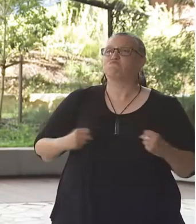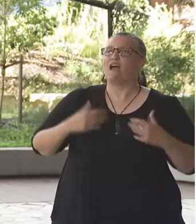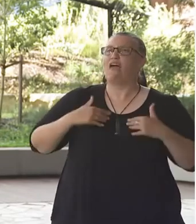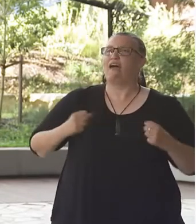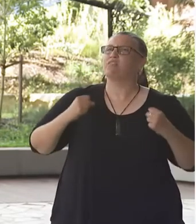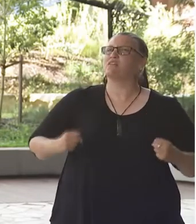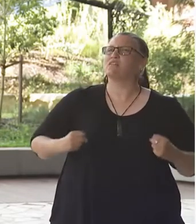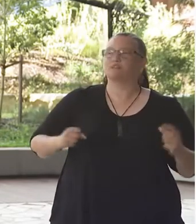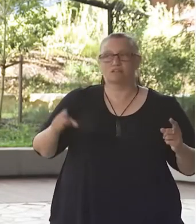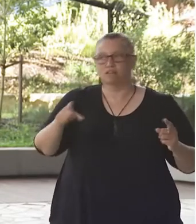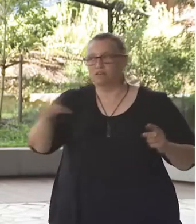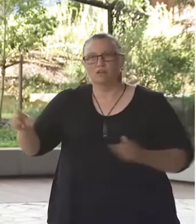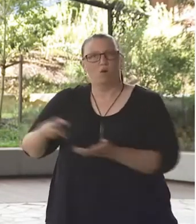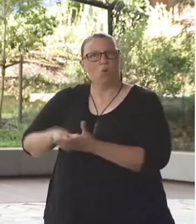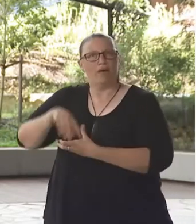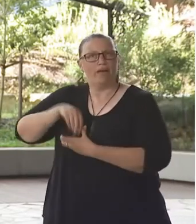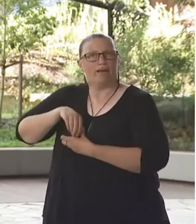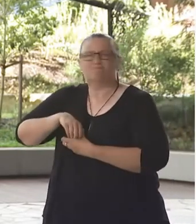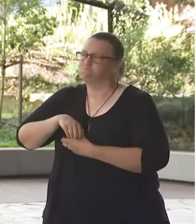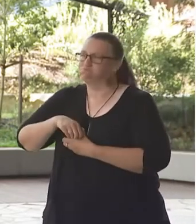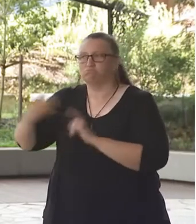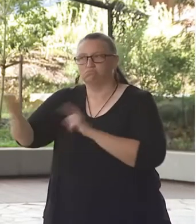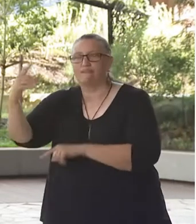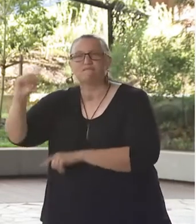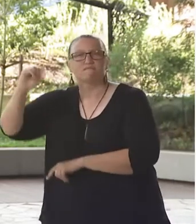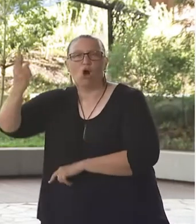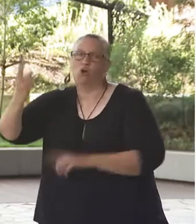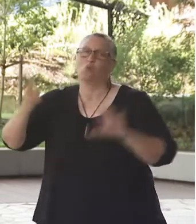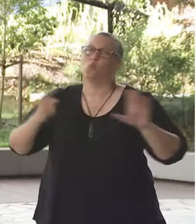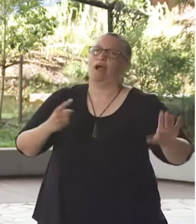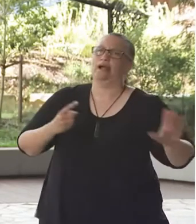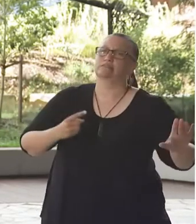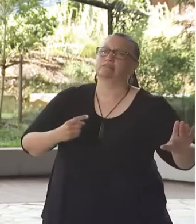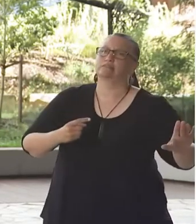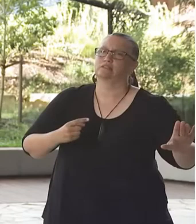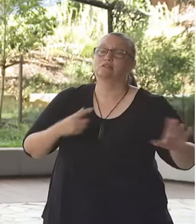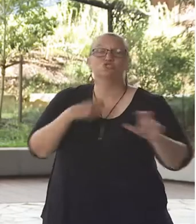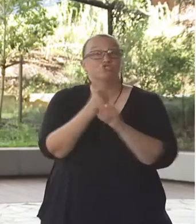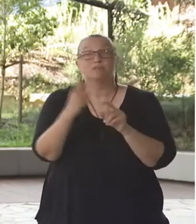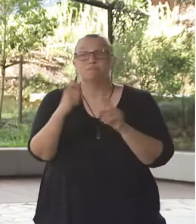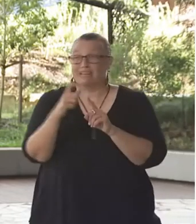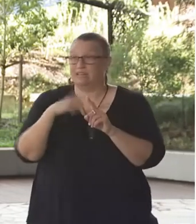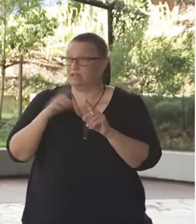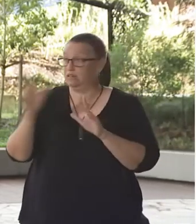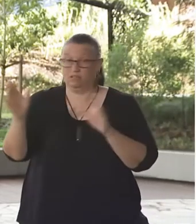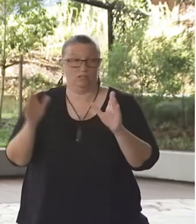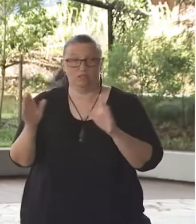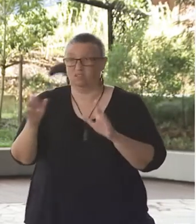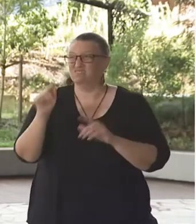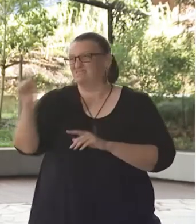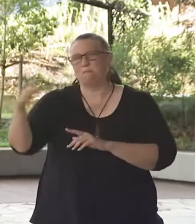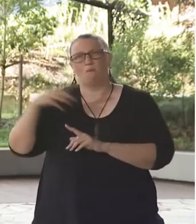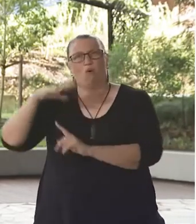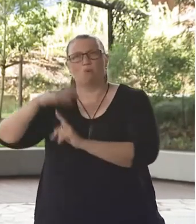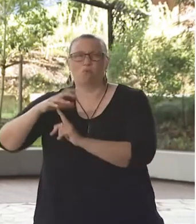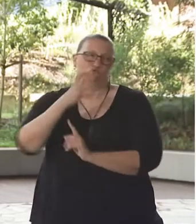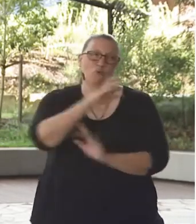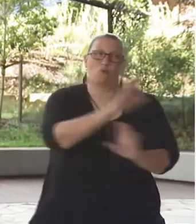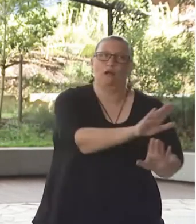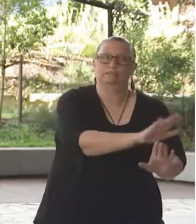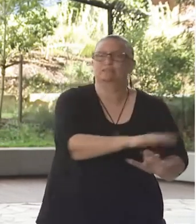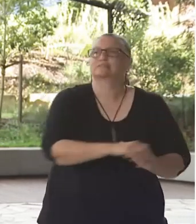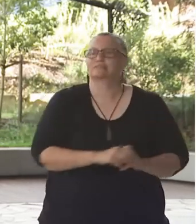be understanding. The general practice is juggling their capacity and trying to prioritise their vaccines for the group that will most